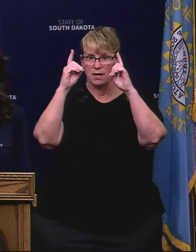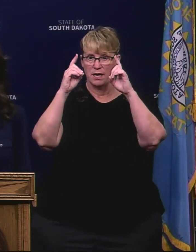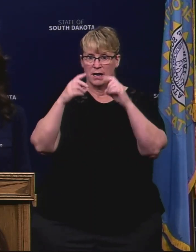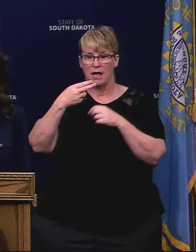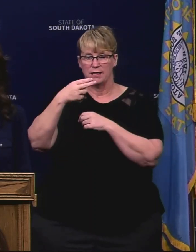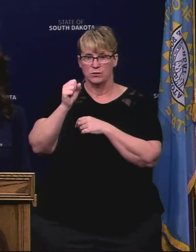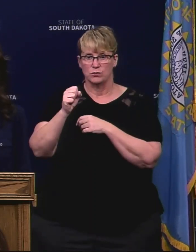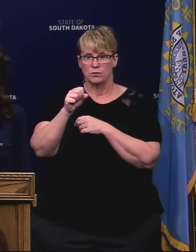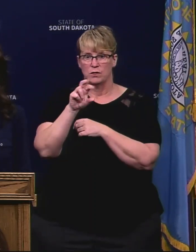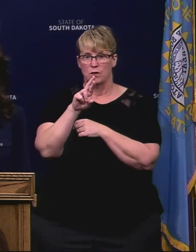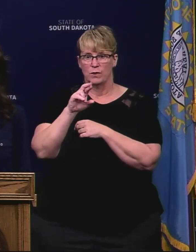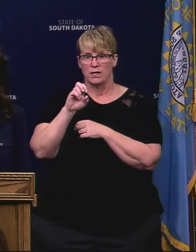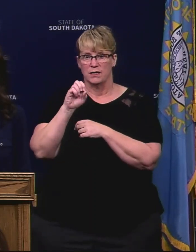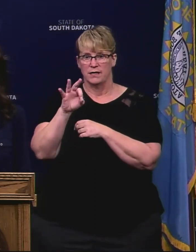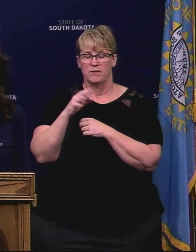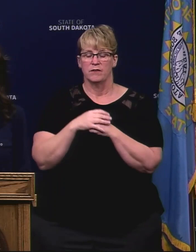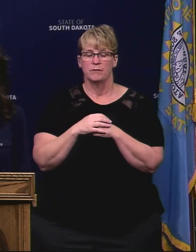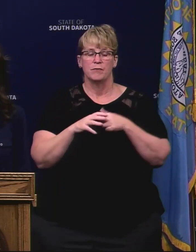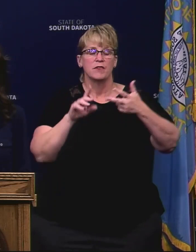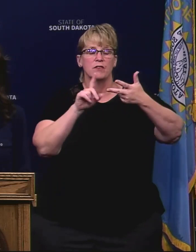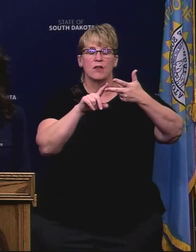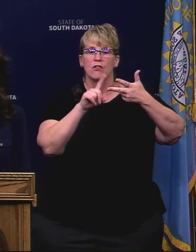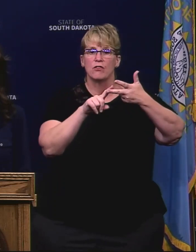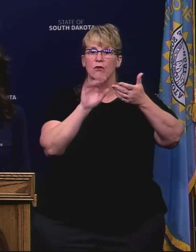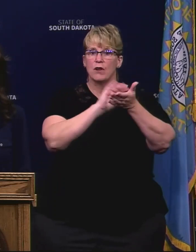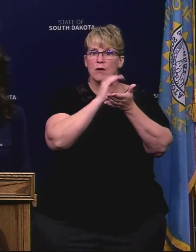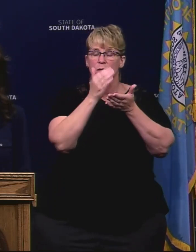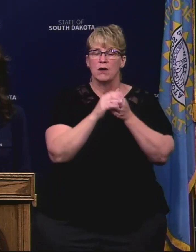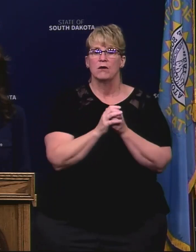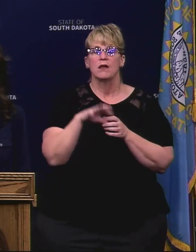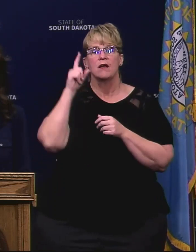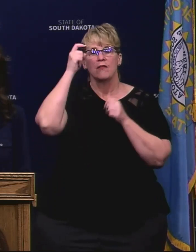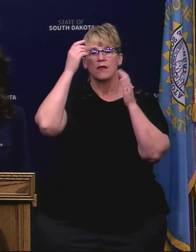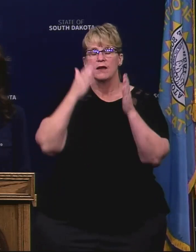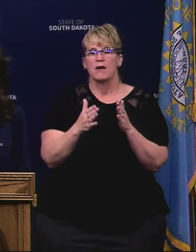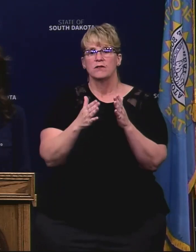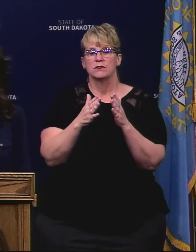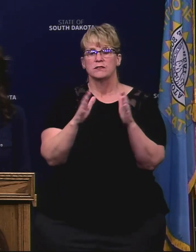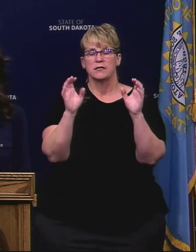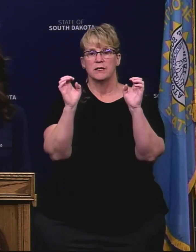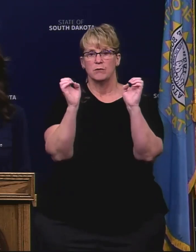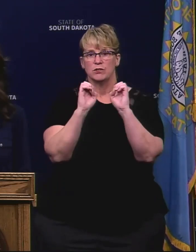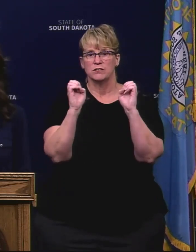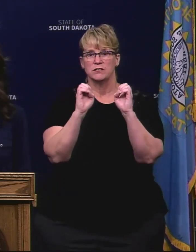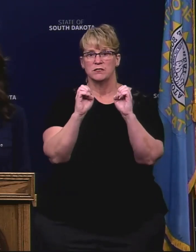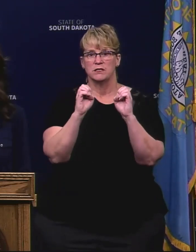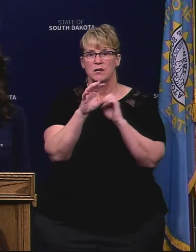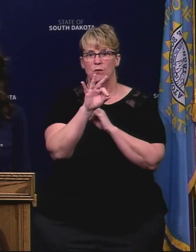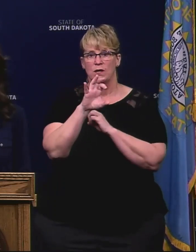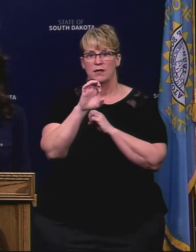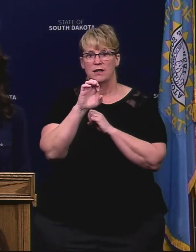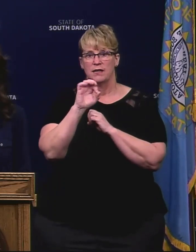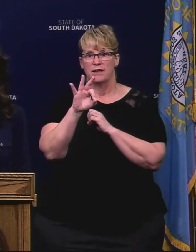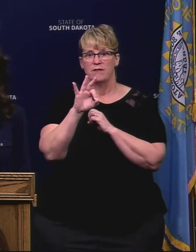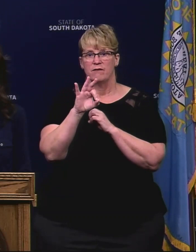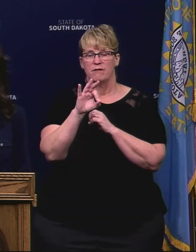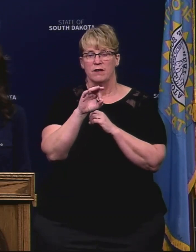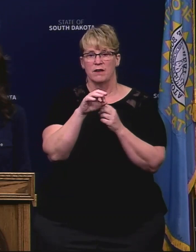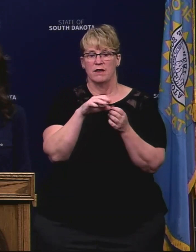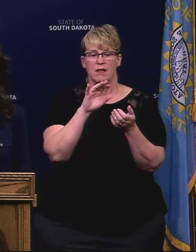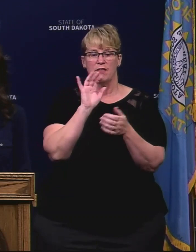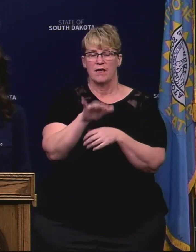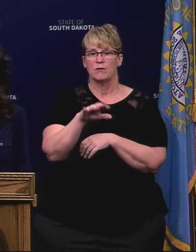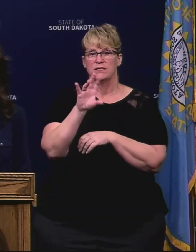schools relief. The third bucket is the Governor's Emergency Education Relief Funds. This was $7.9